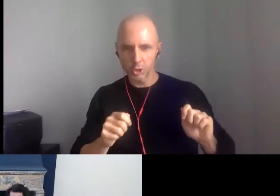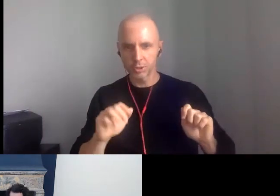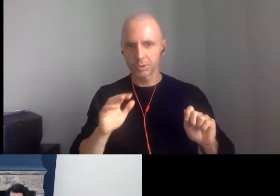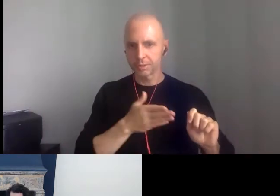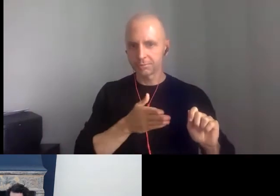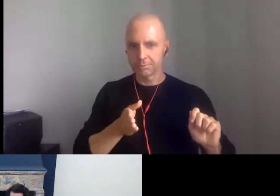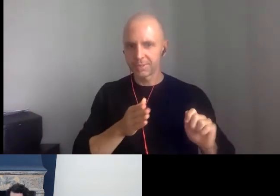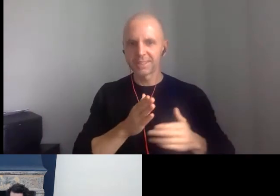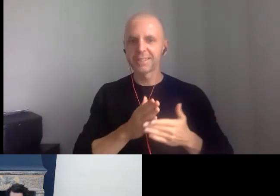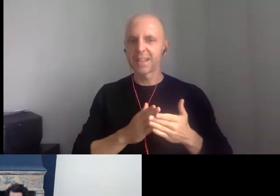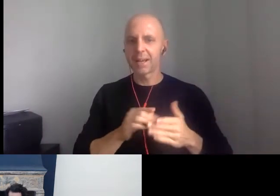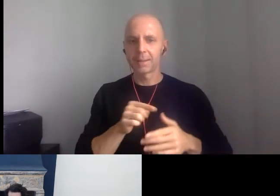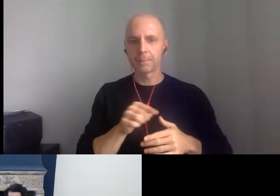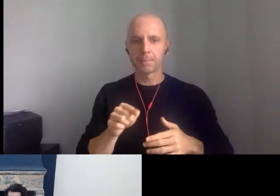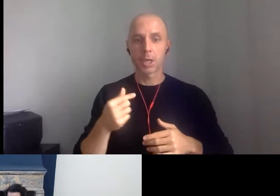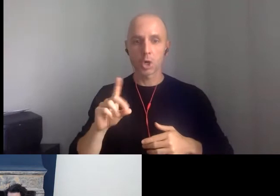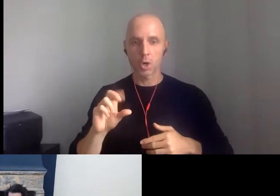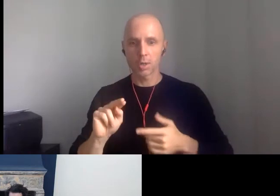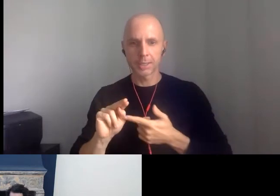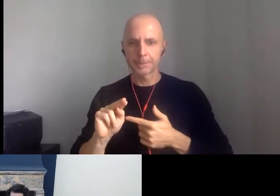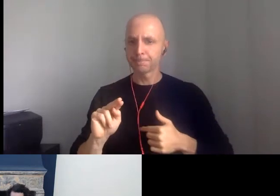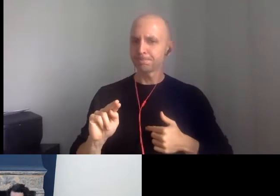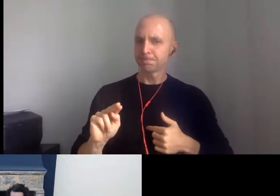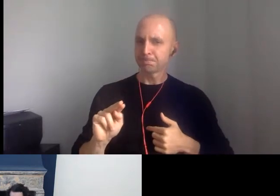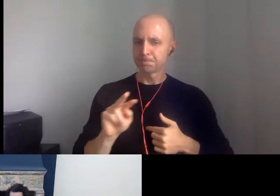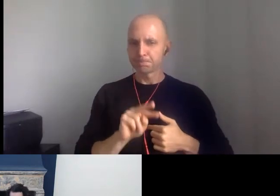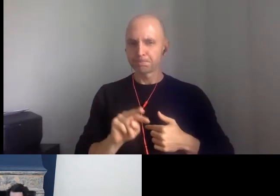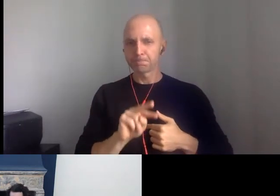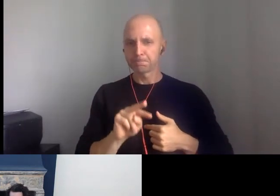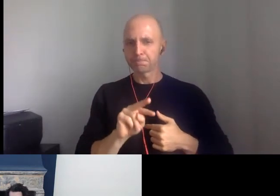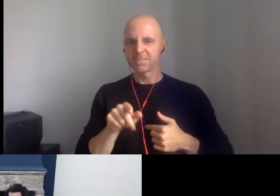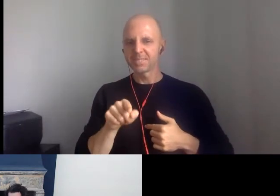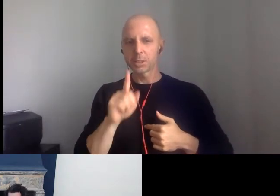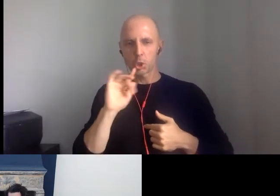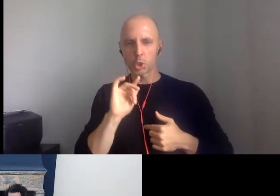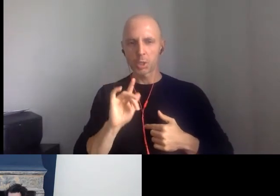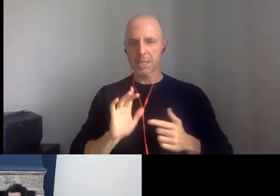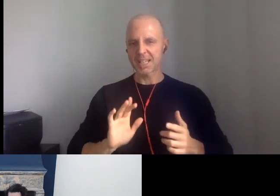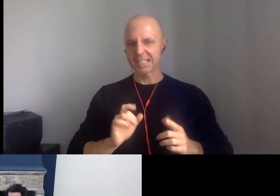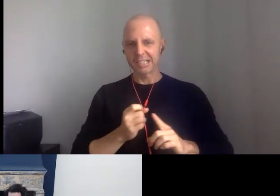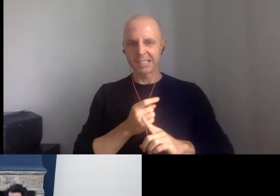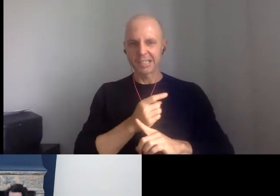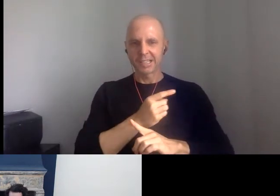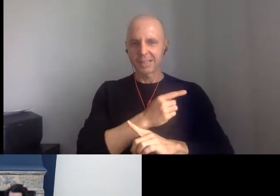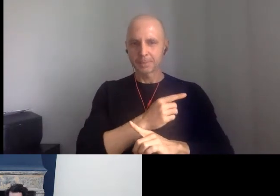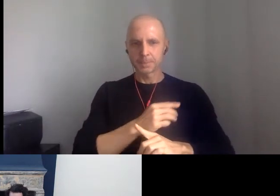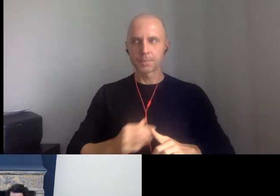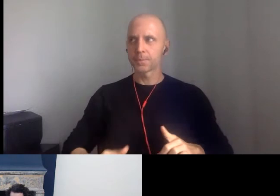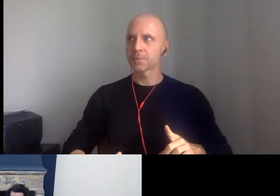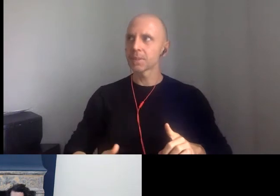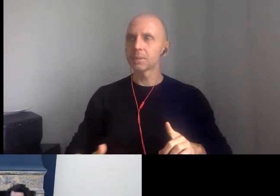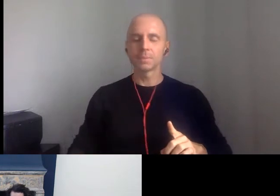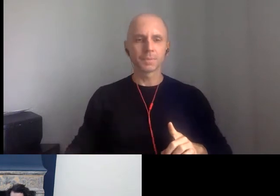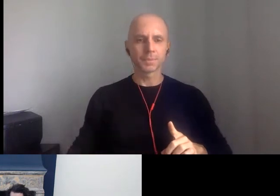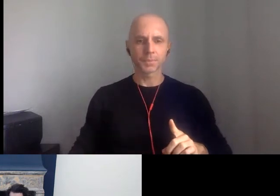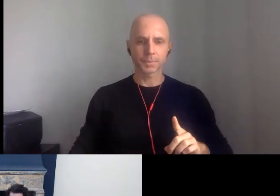lost their sense of place. After many years, some gardens have become rough around the edges or fallen out of favour. Some have even lost the